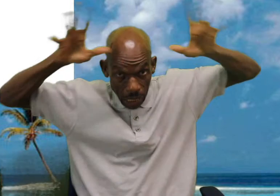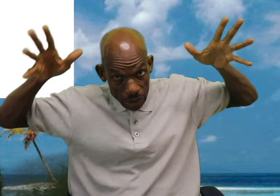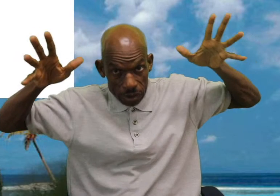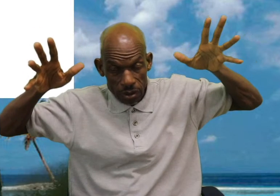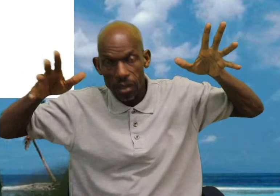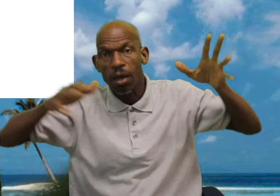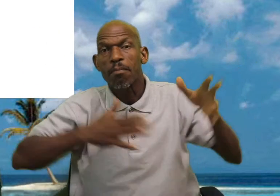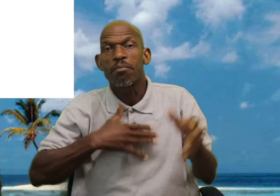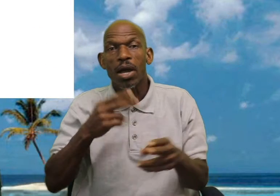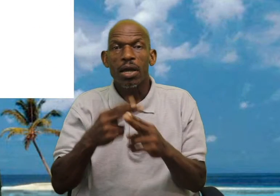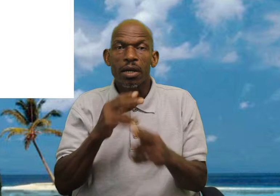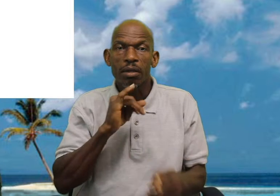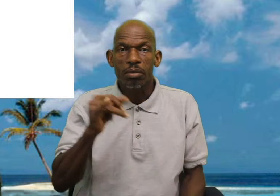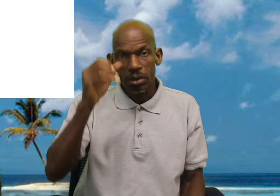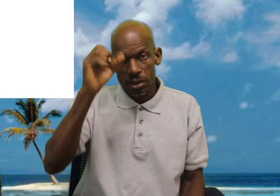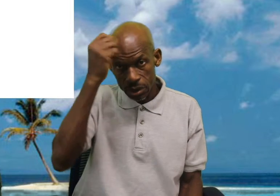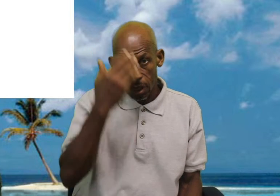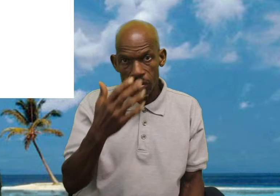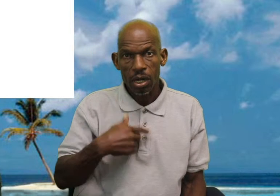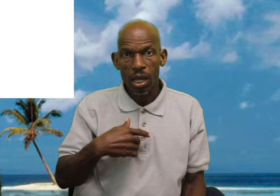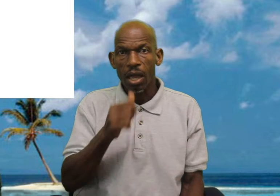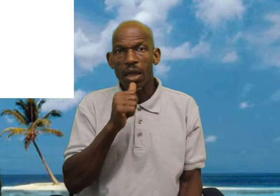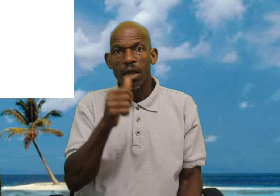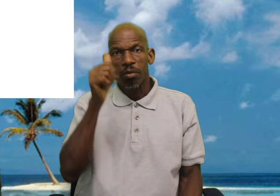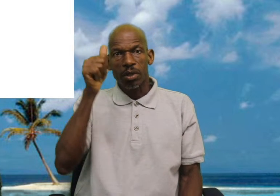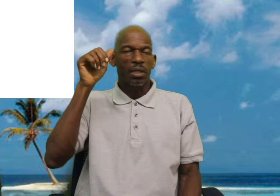I am a deaf person.